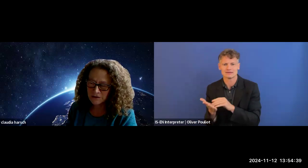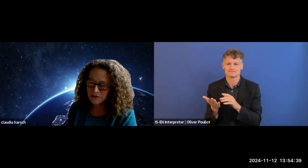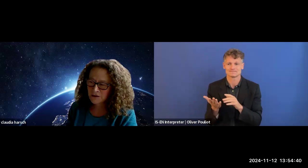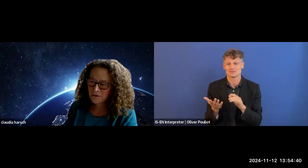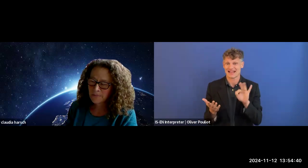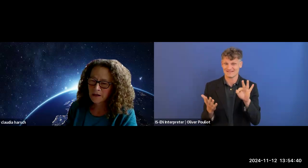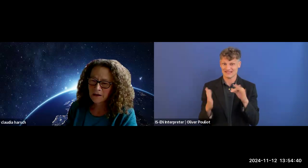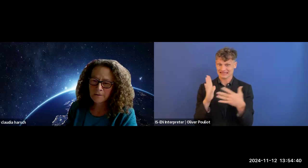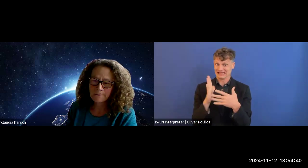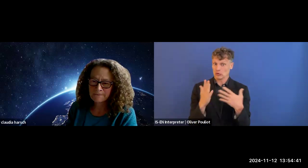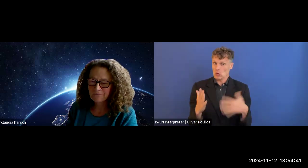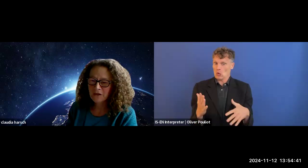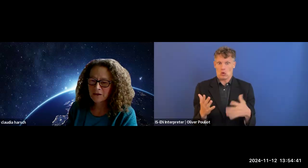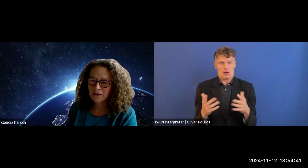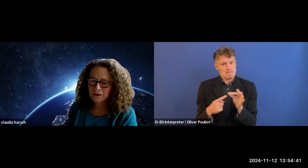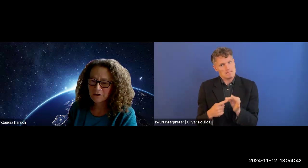of a test,